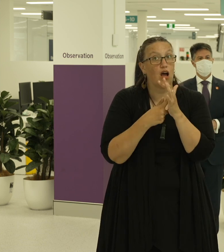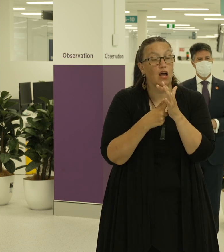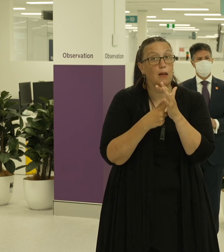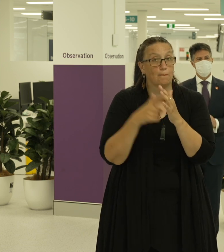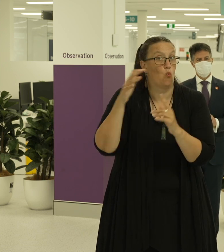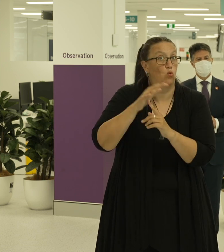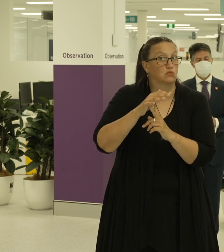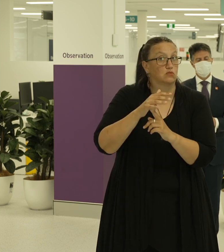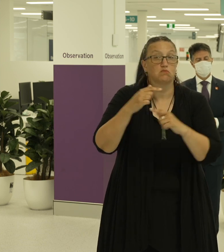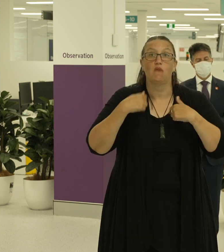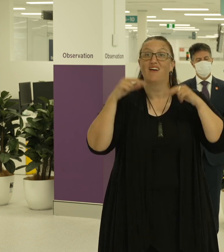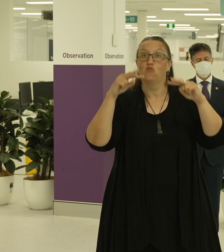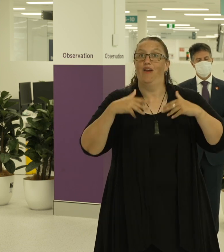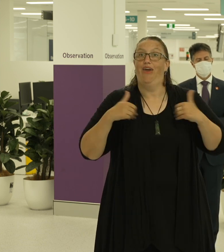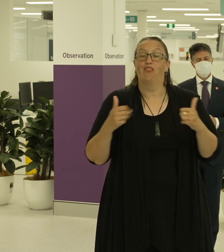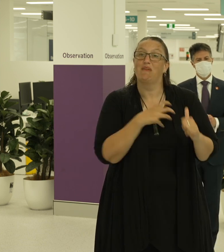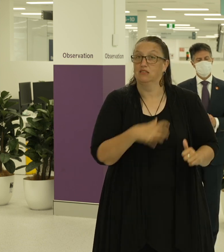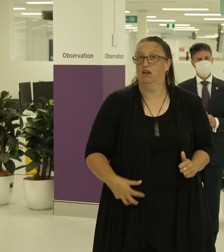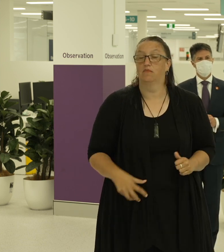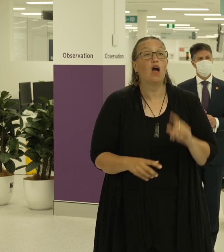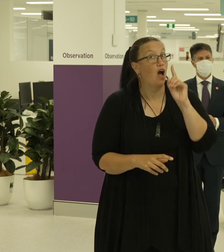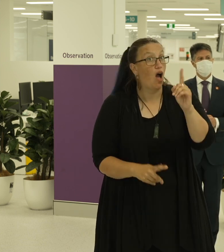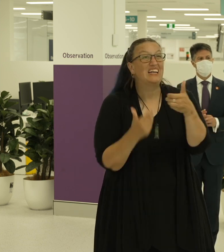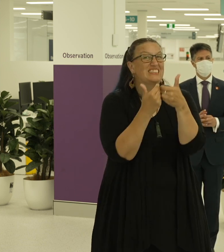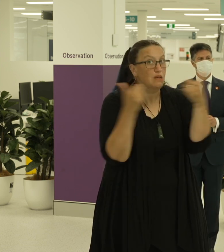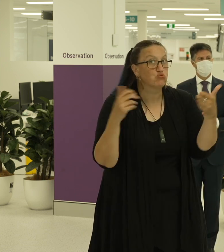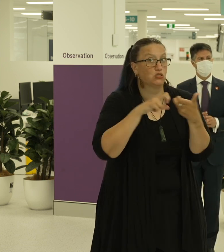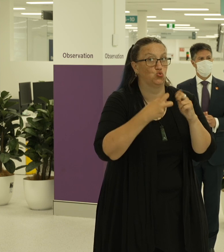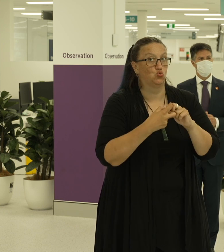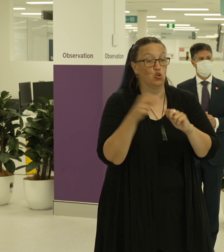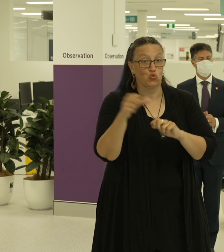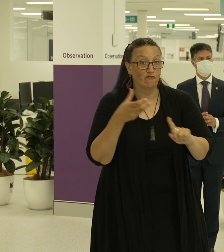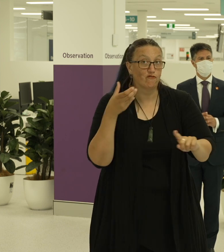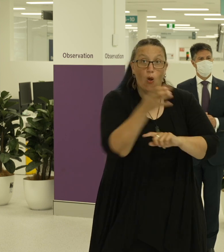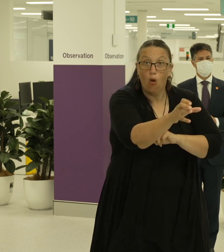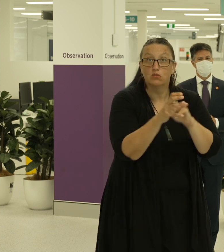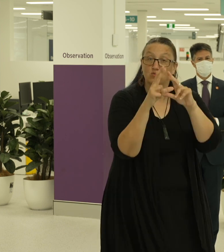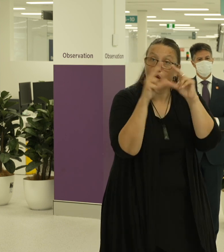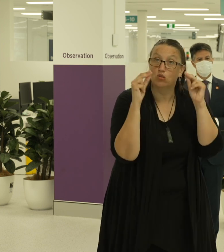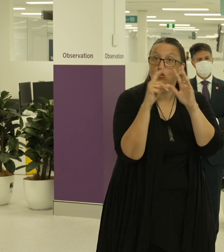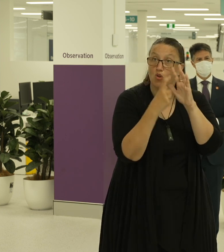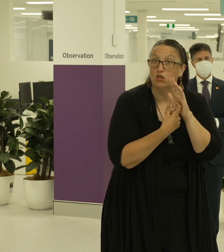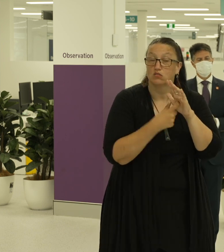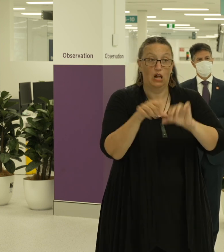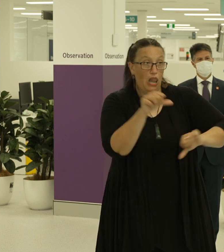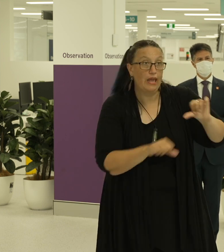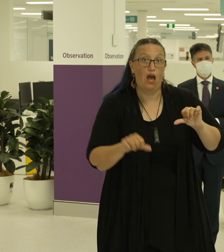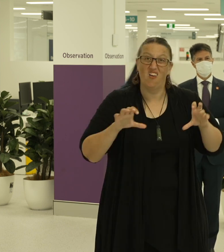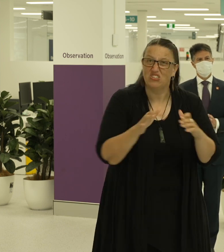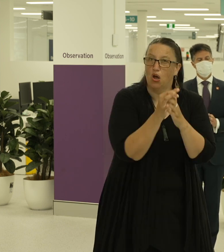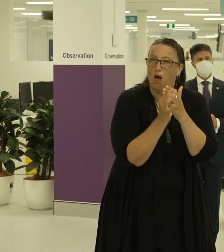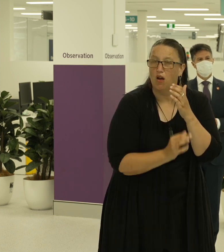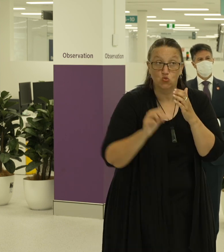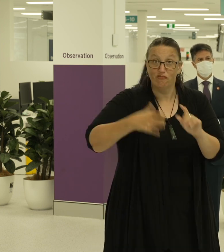my view as the Health Minister here in New South Wales. But there's a different issue, which is, should we be mandating the health workers? And at the moment,